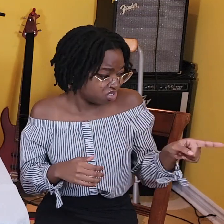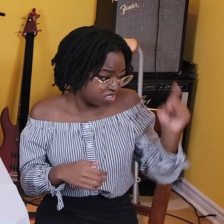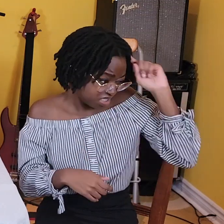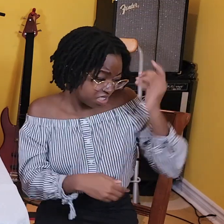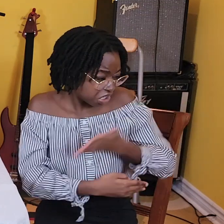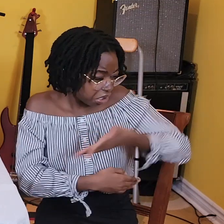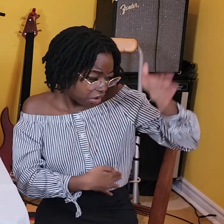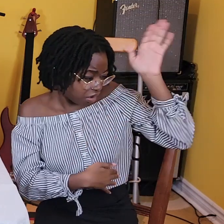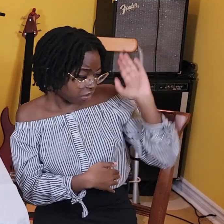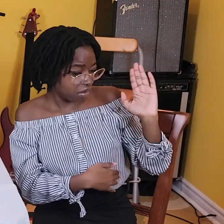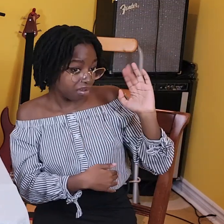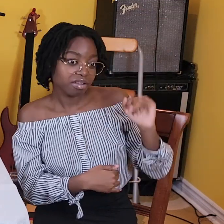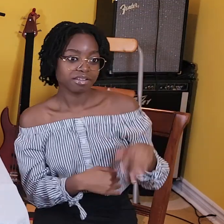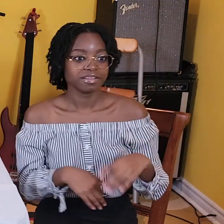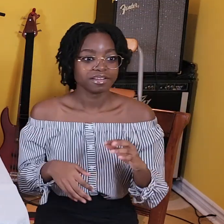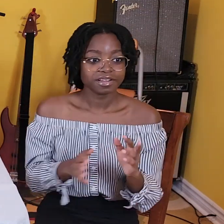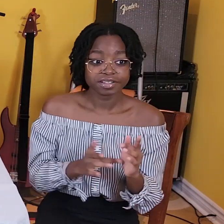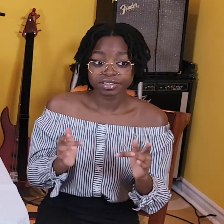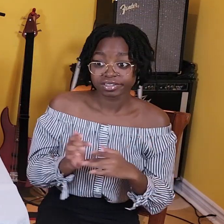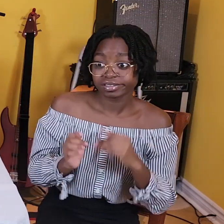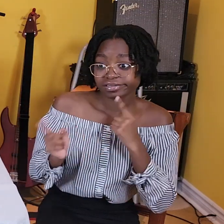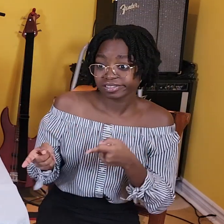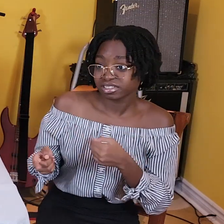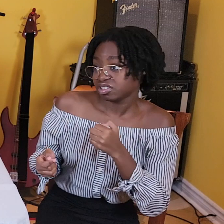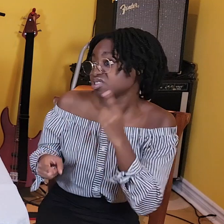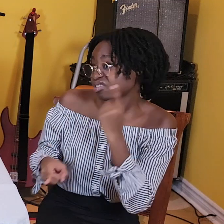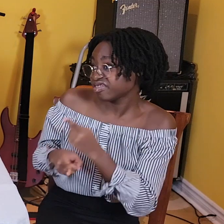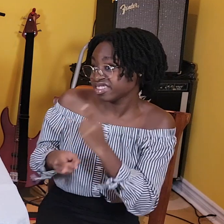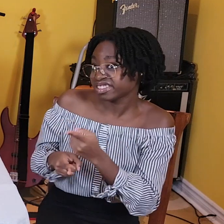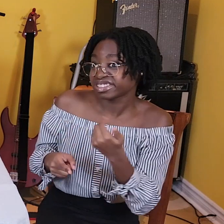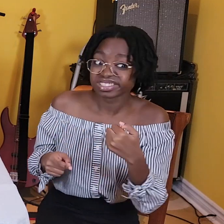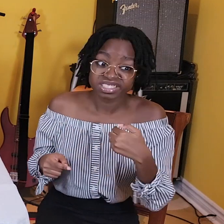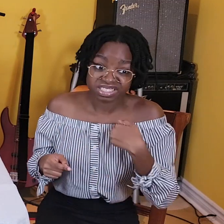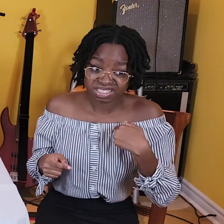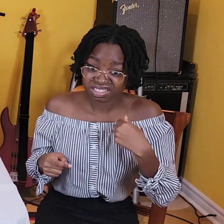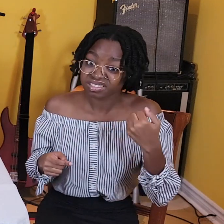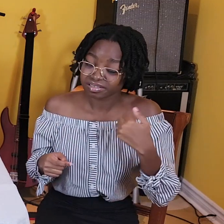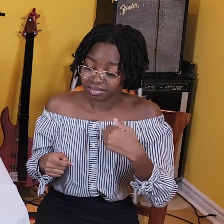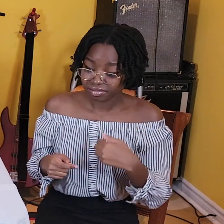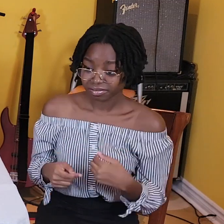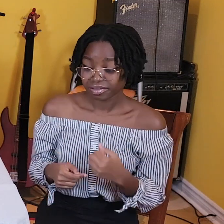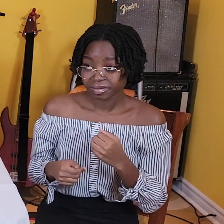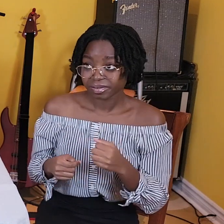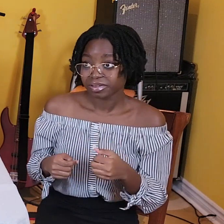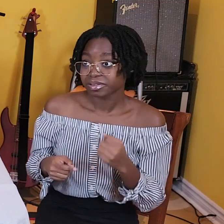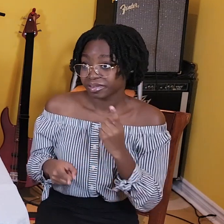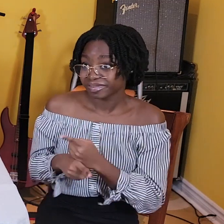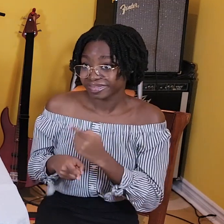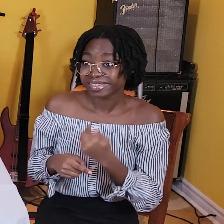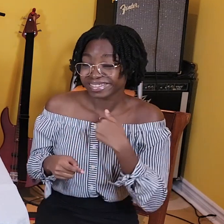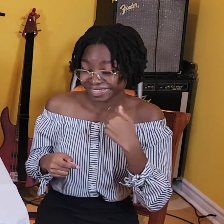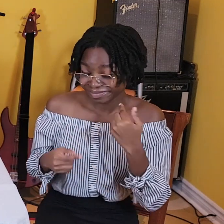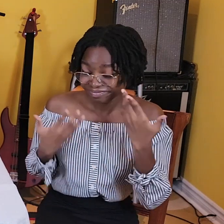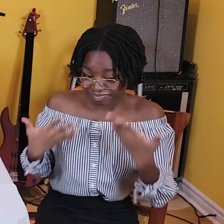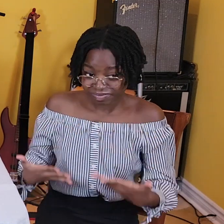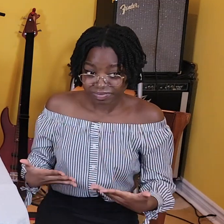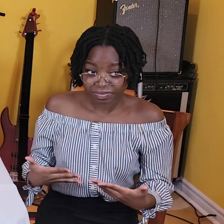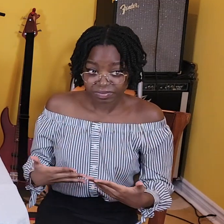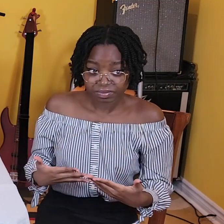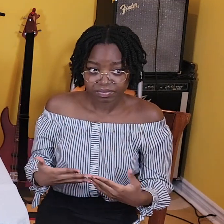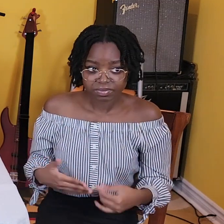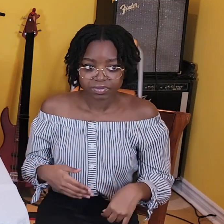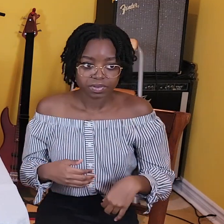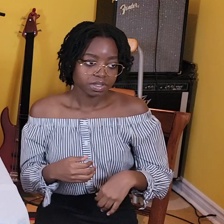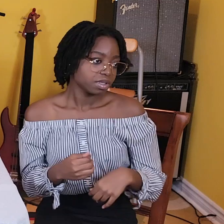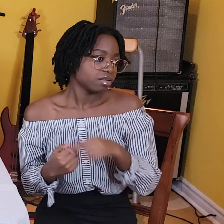them, You rightly say that I am. And they said, What further testimony do we need? For we